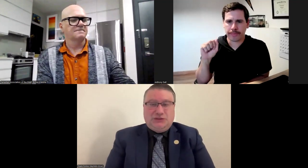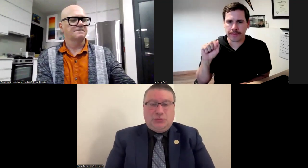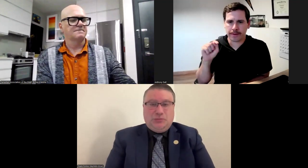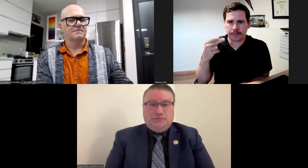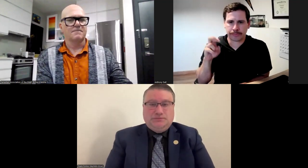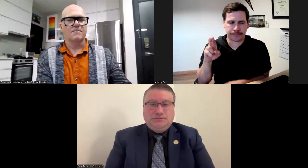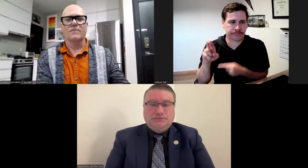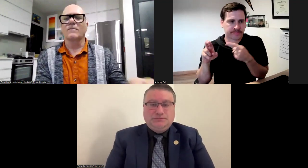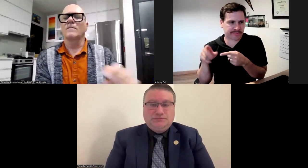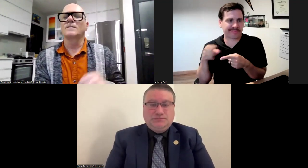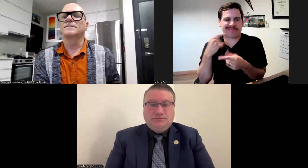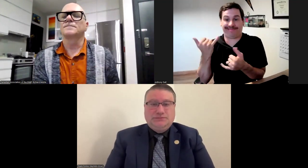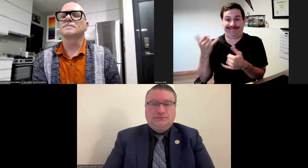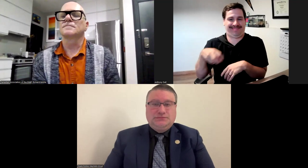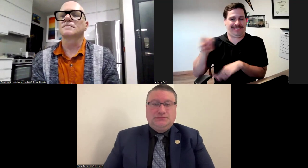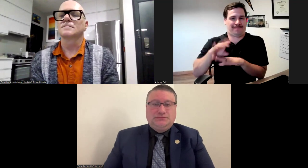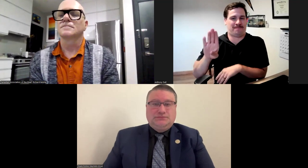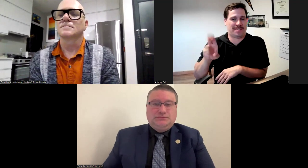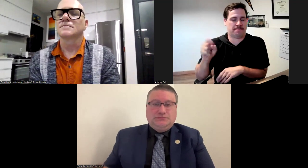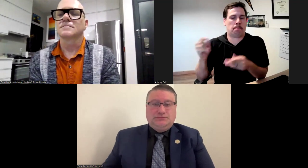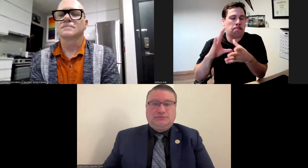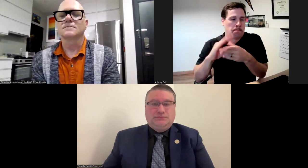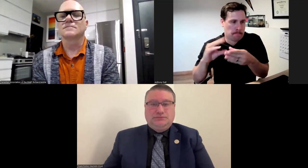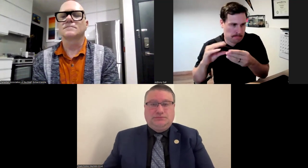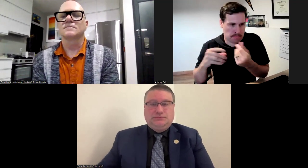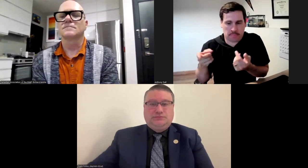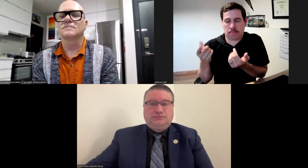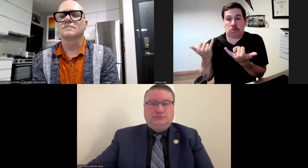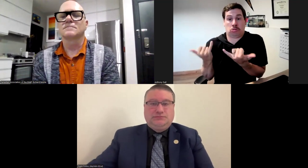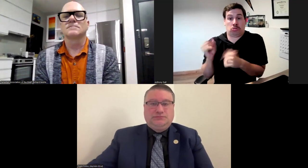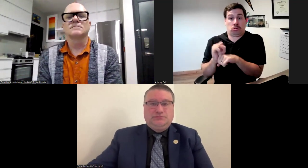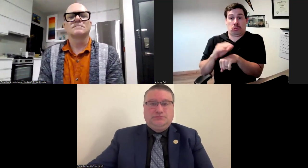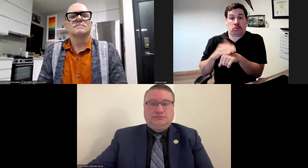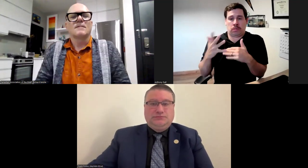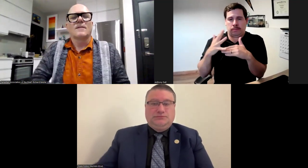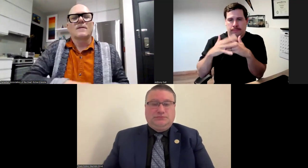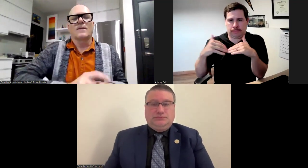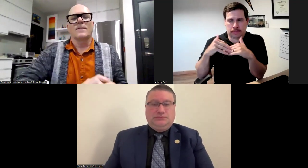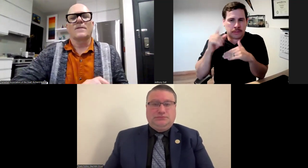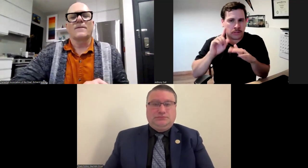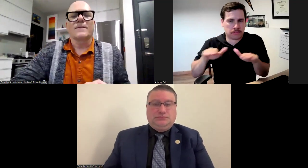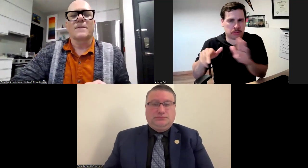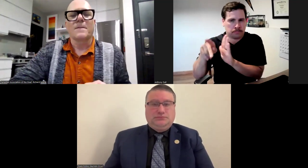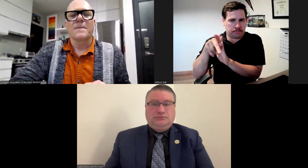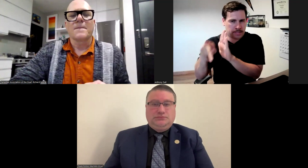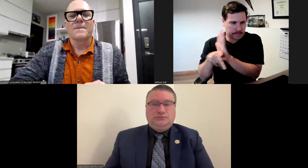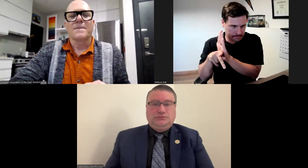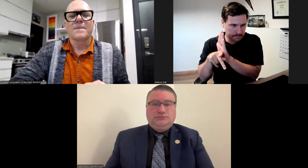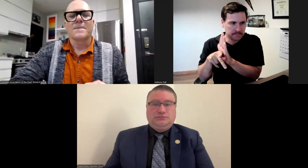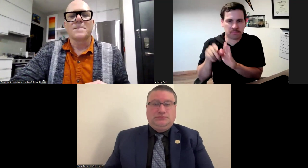Excellent. Our next question is from Heather. saying that Heather is working